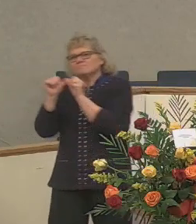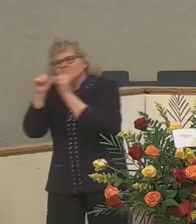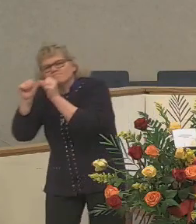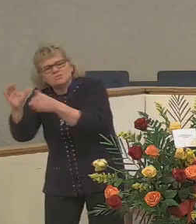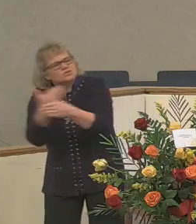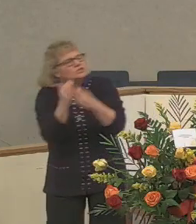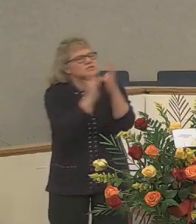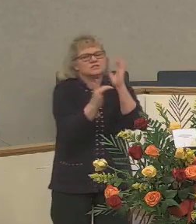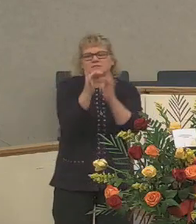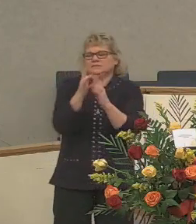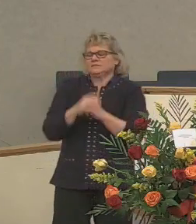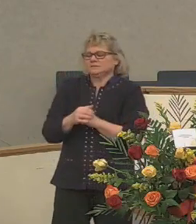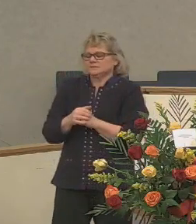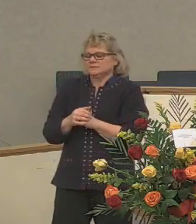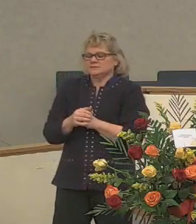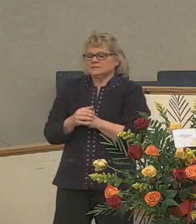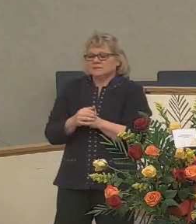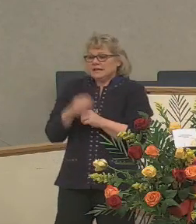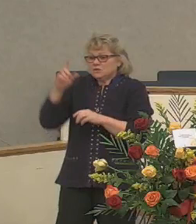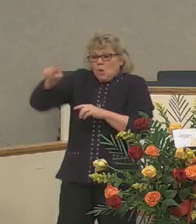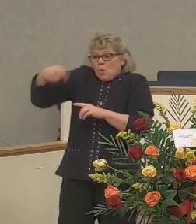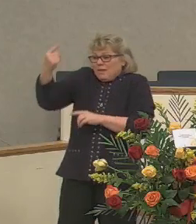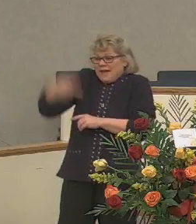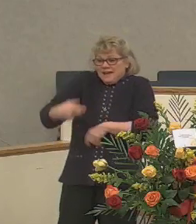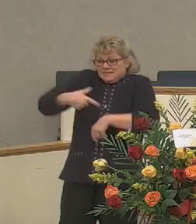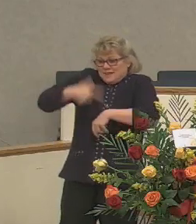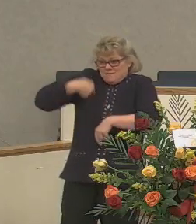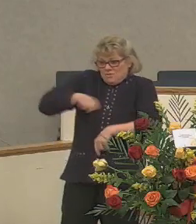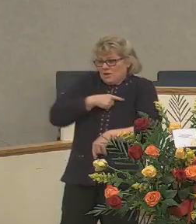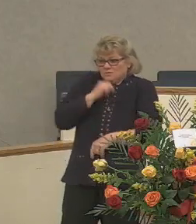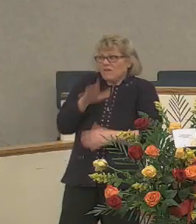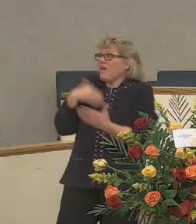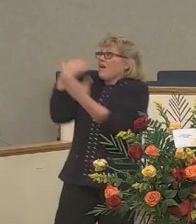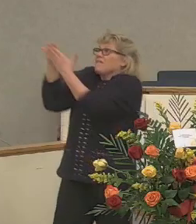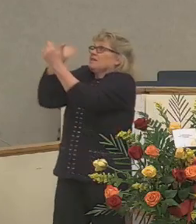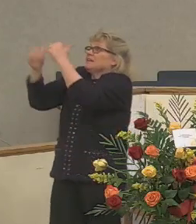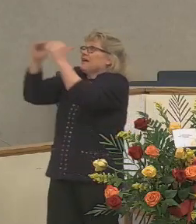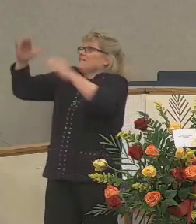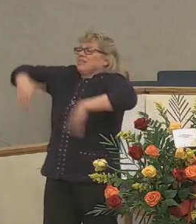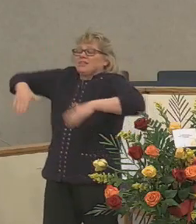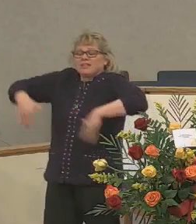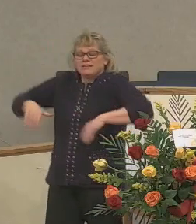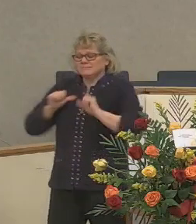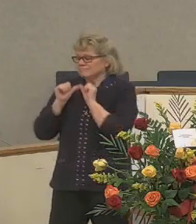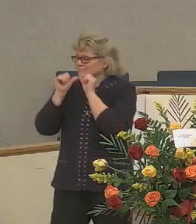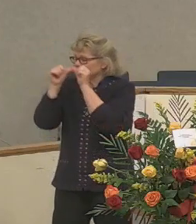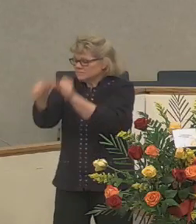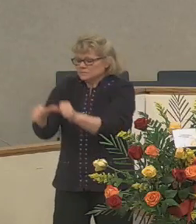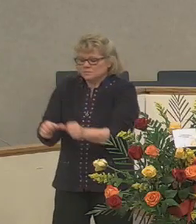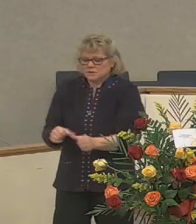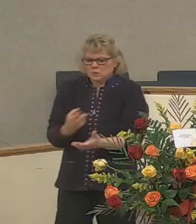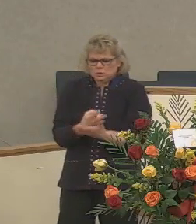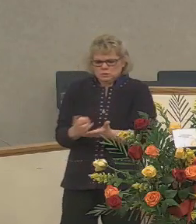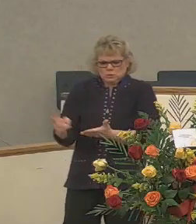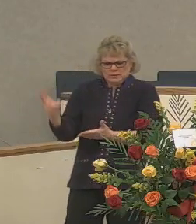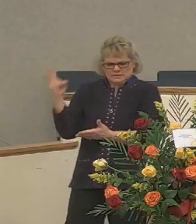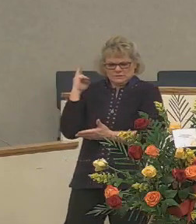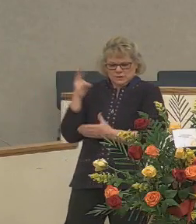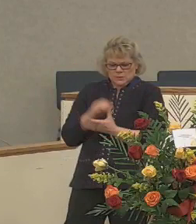sharing Jesus. It's only halftime for us. A little over 2 weeks ago,